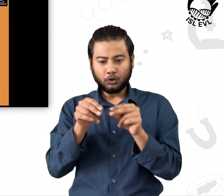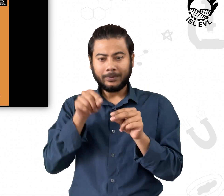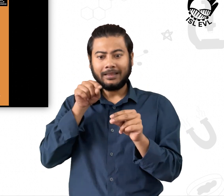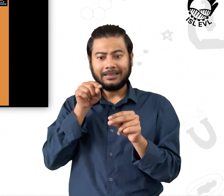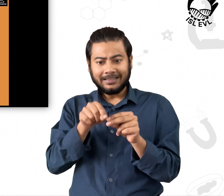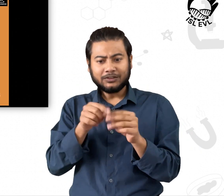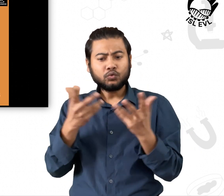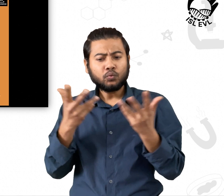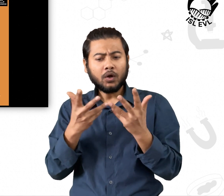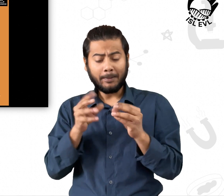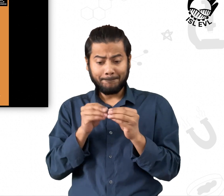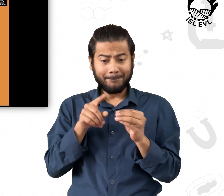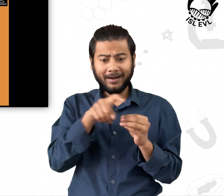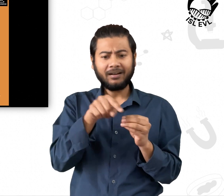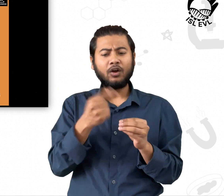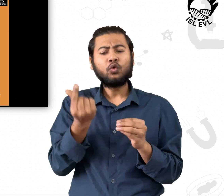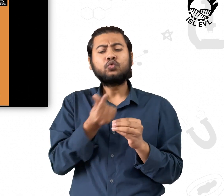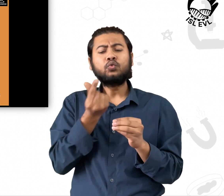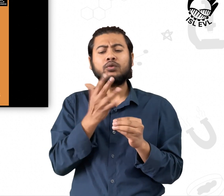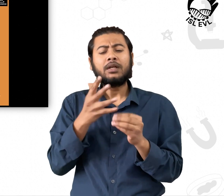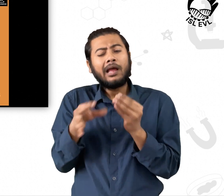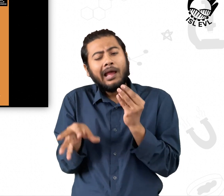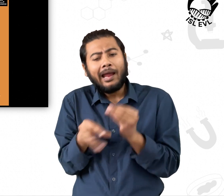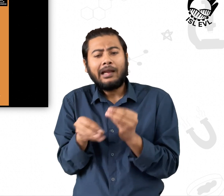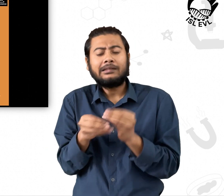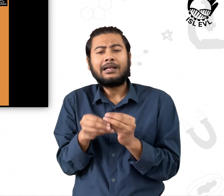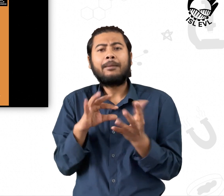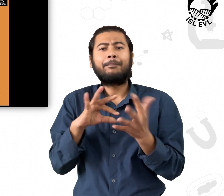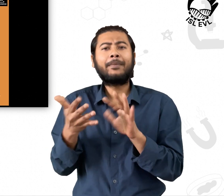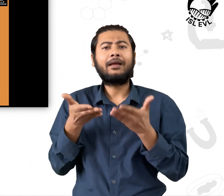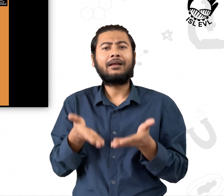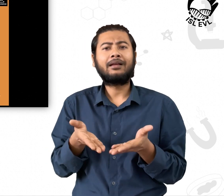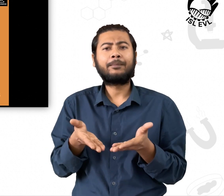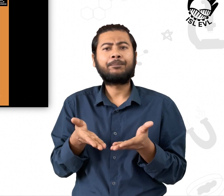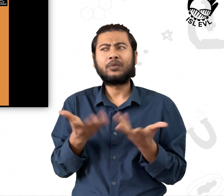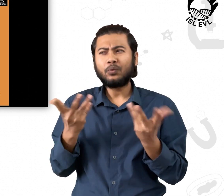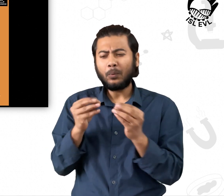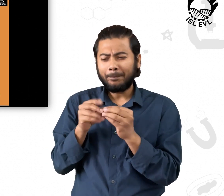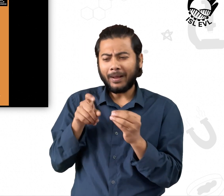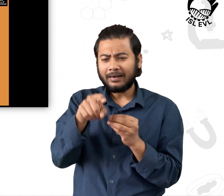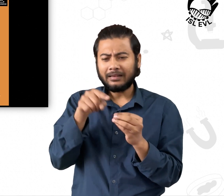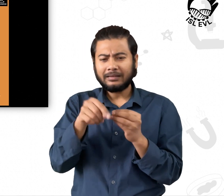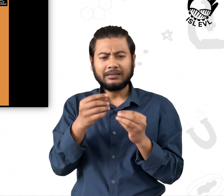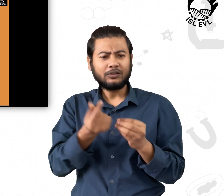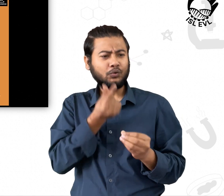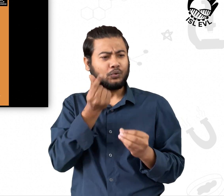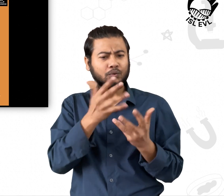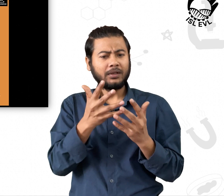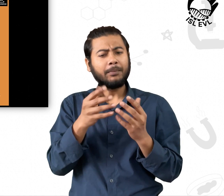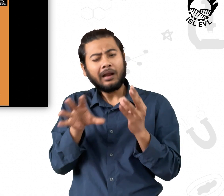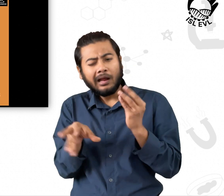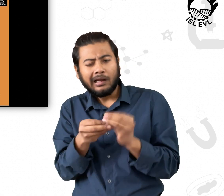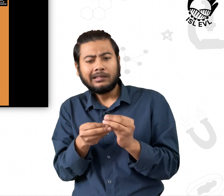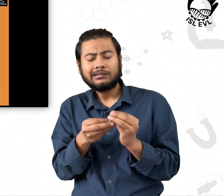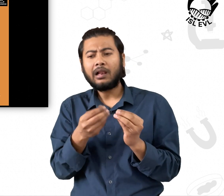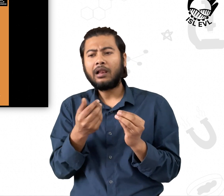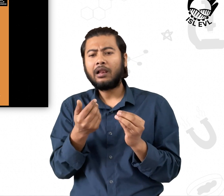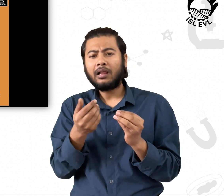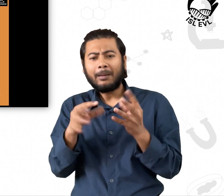a secondary metabolite. So can you talk to us a little bit about what secondary metabolites are and why do bacteria